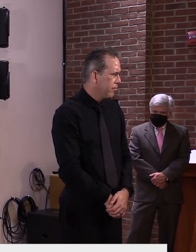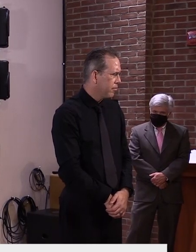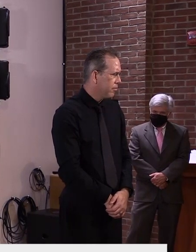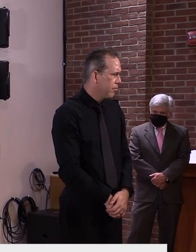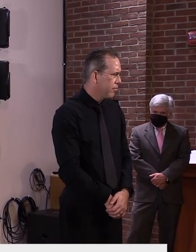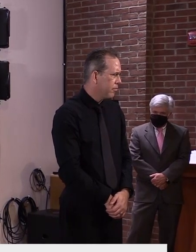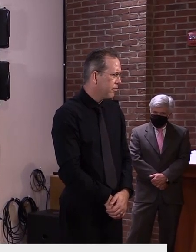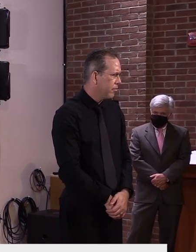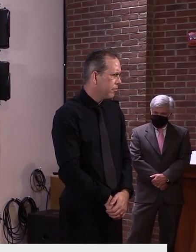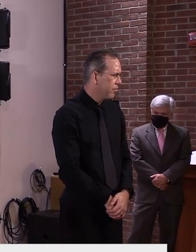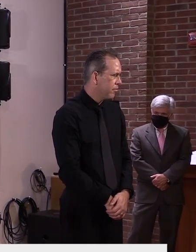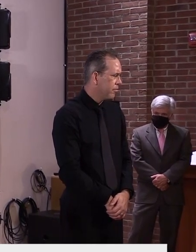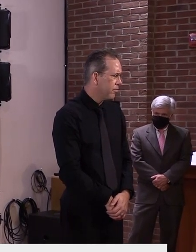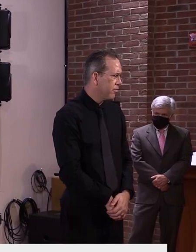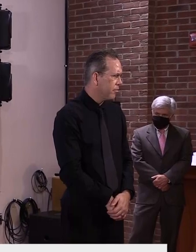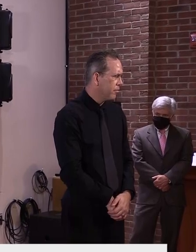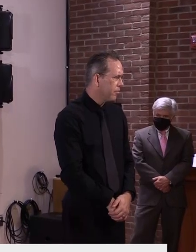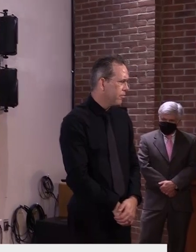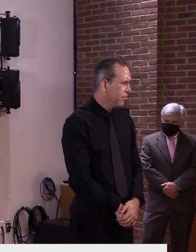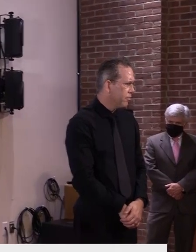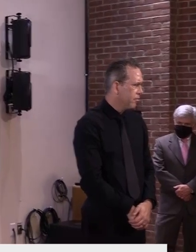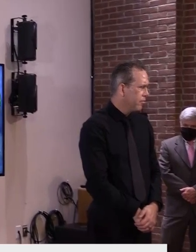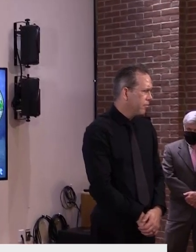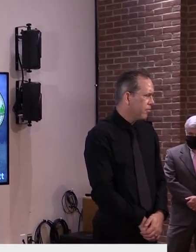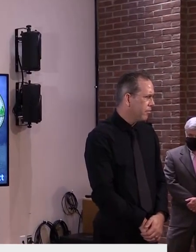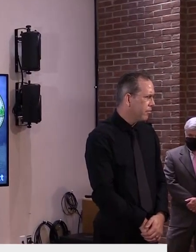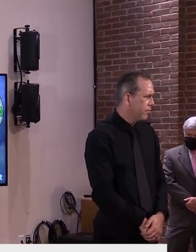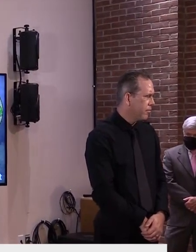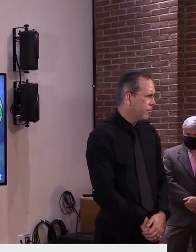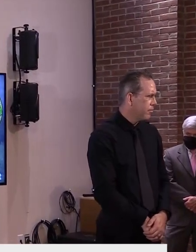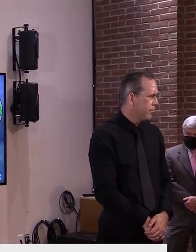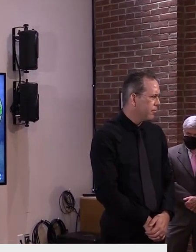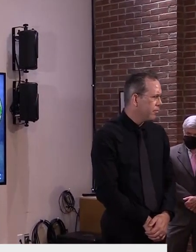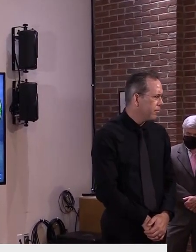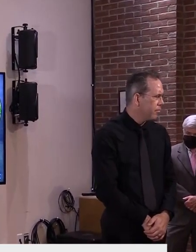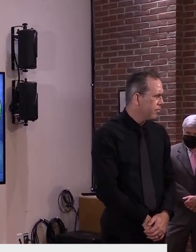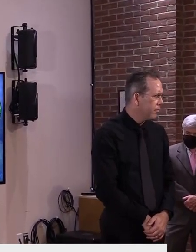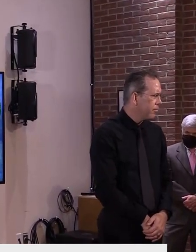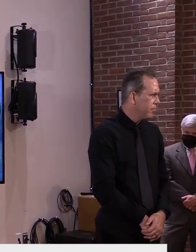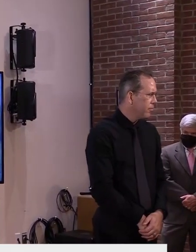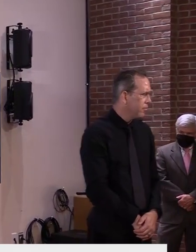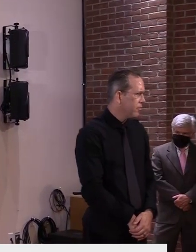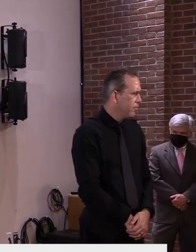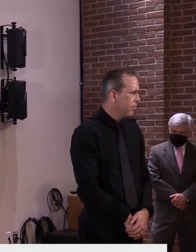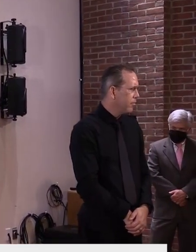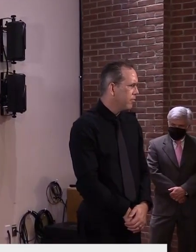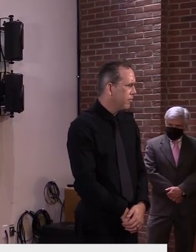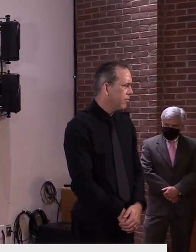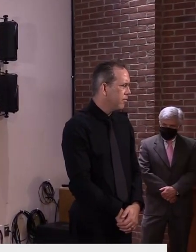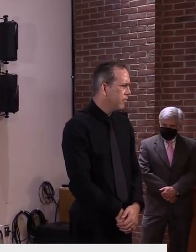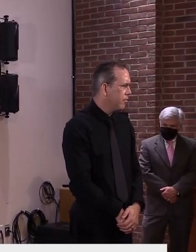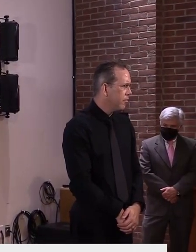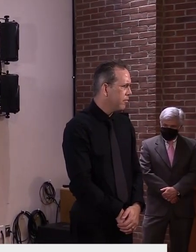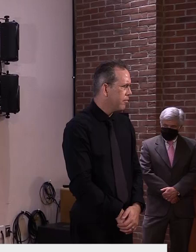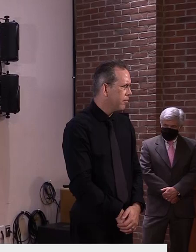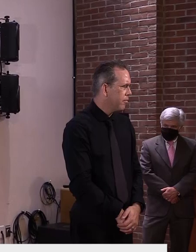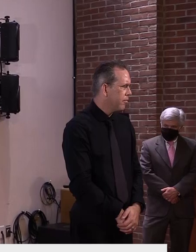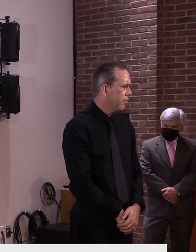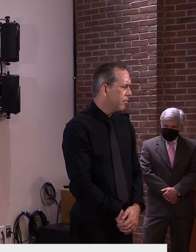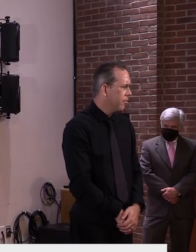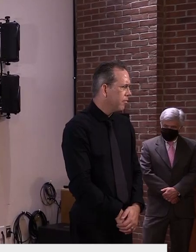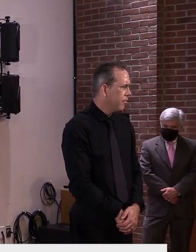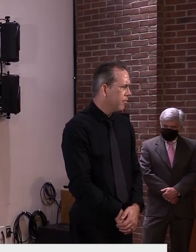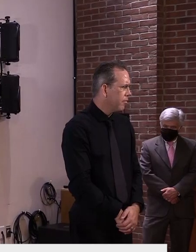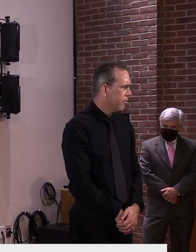that numerous sources say is really more likely to land you with a false negative result. I guess, how accurate do you believe